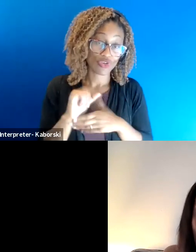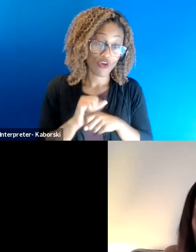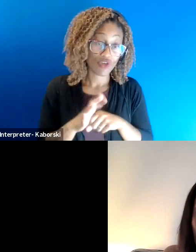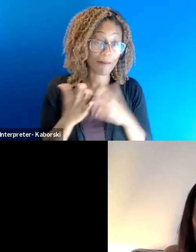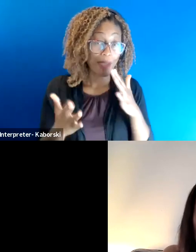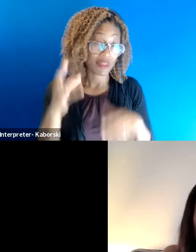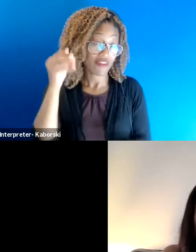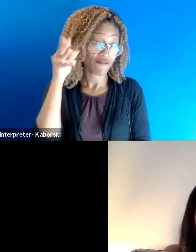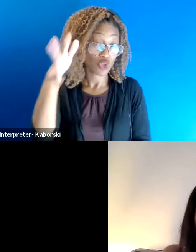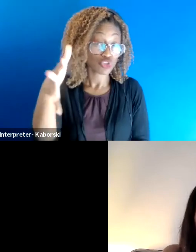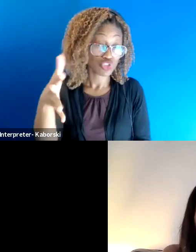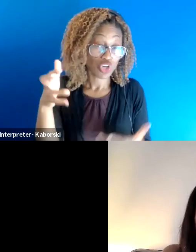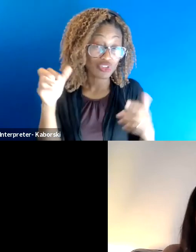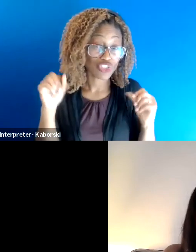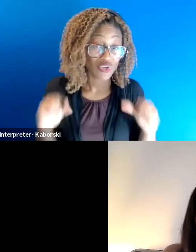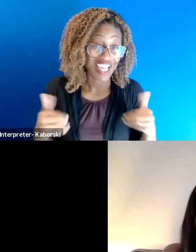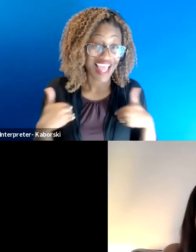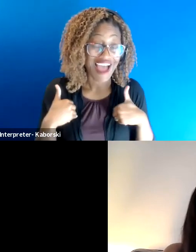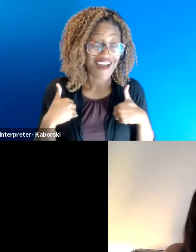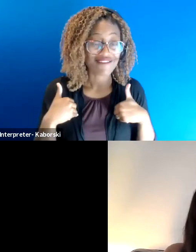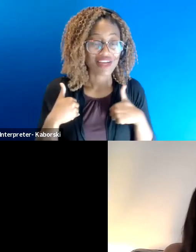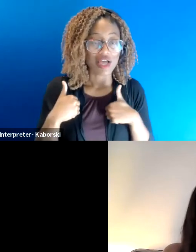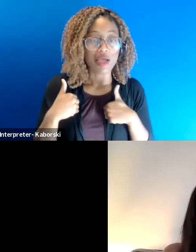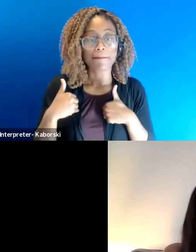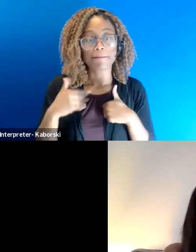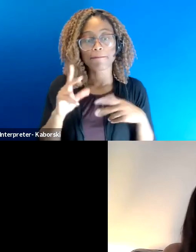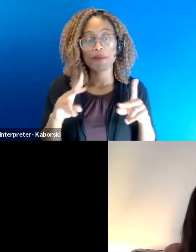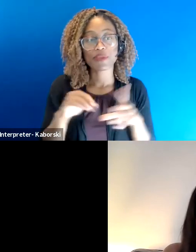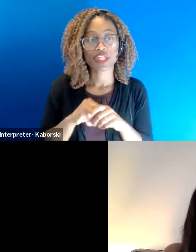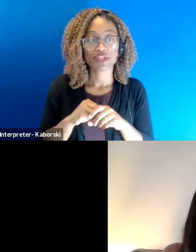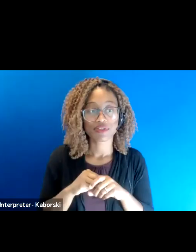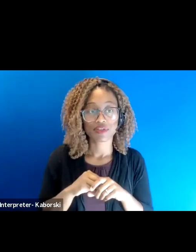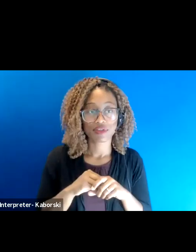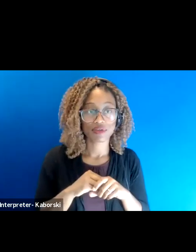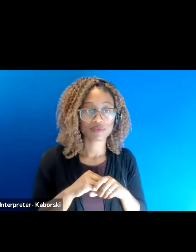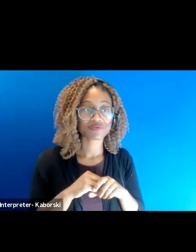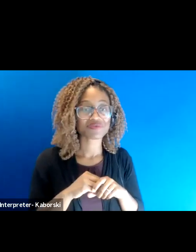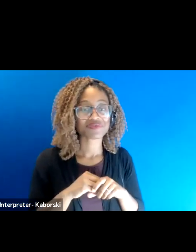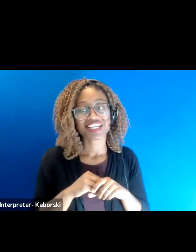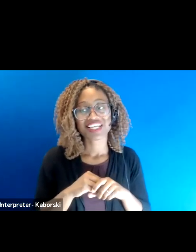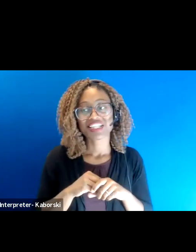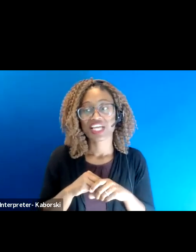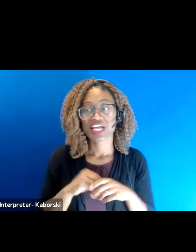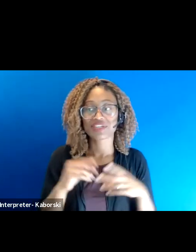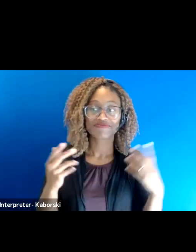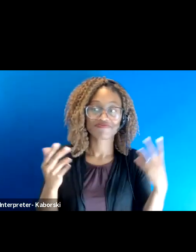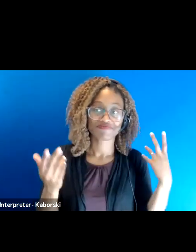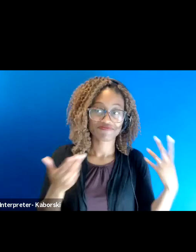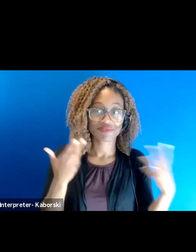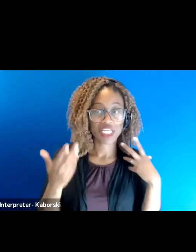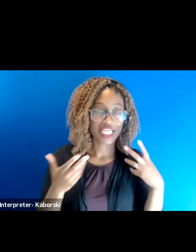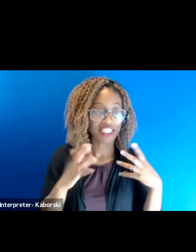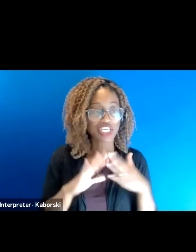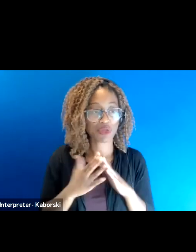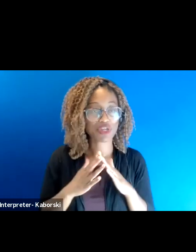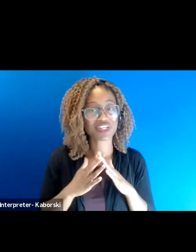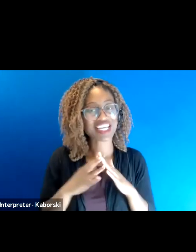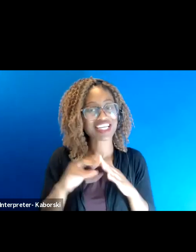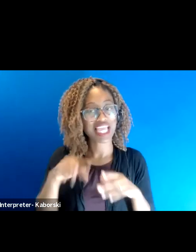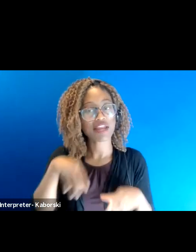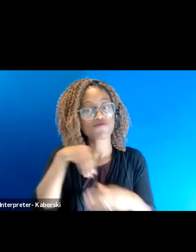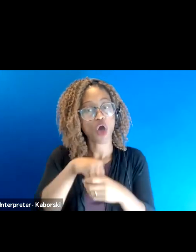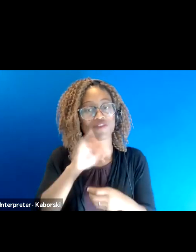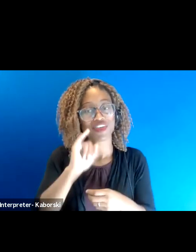to have members of the community lead that section of the training program.